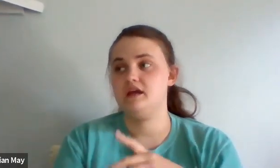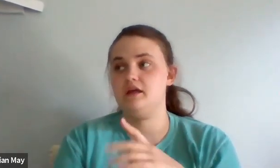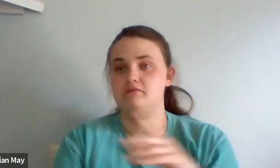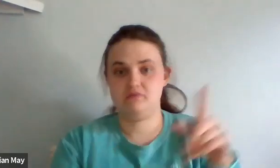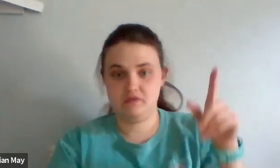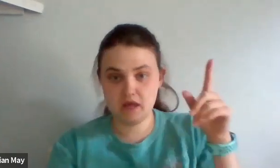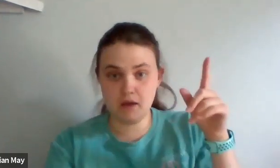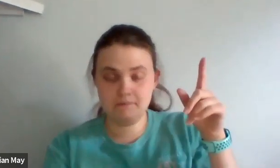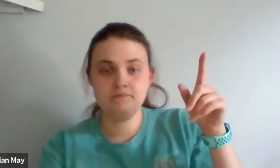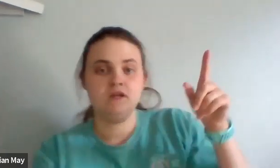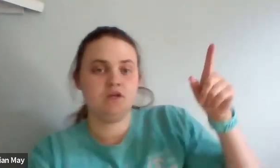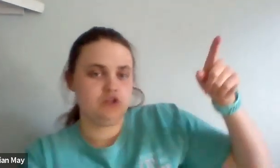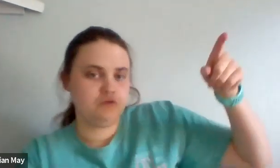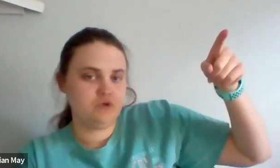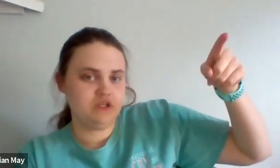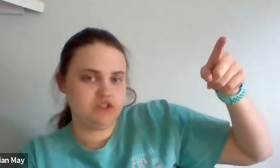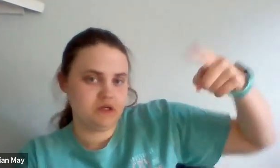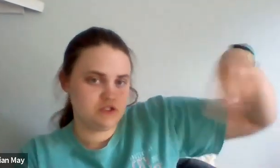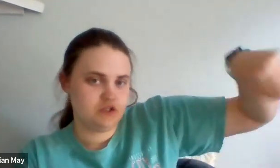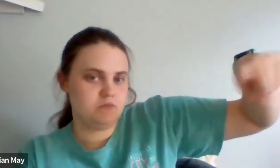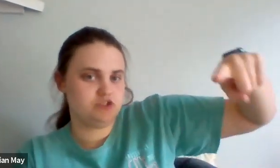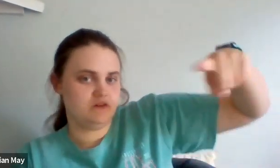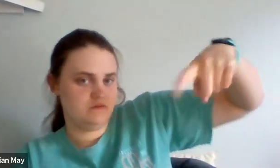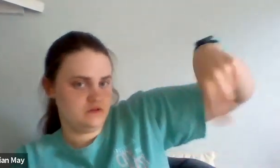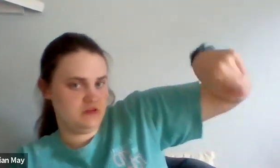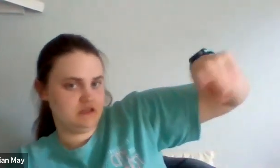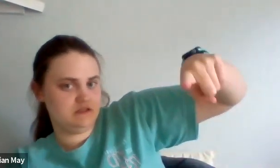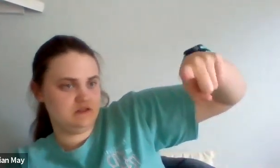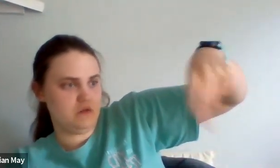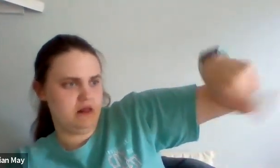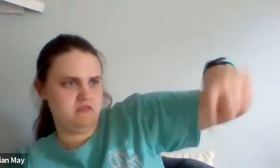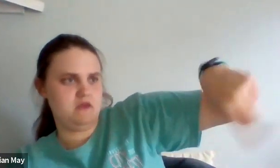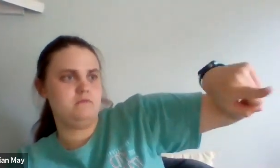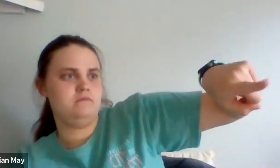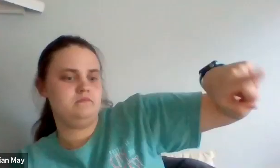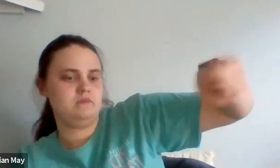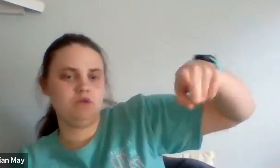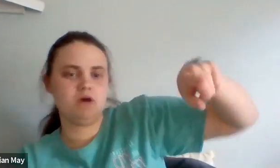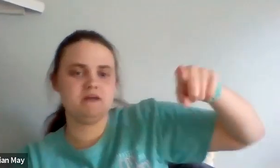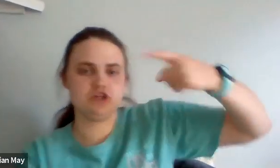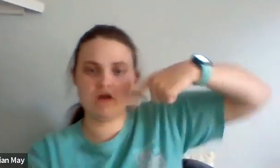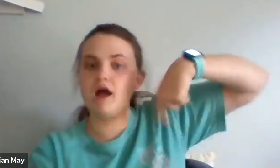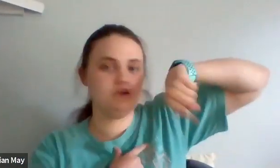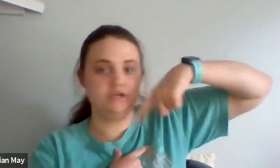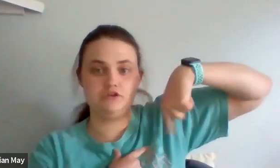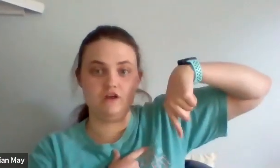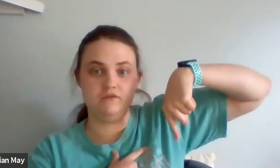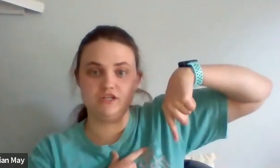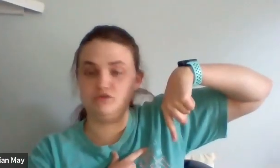saying them, you would do a circular motion of this. So like them. And you want to make sure you're not including yourself because you're